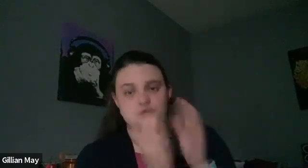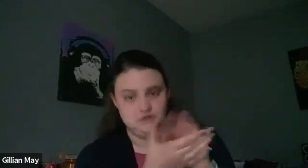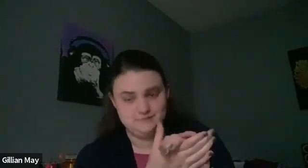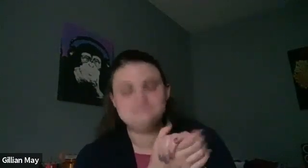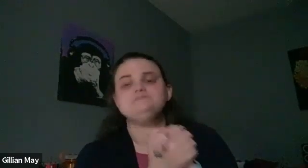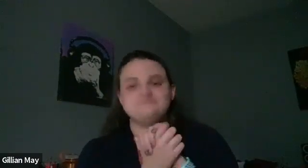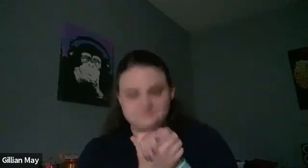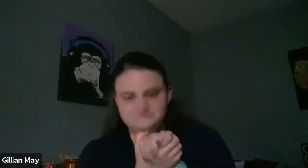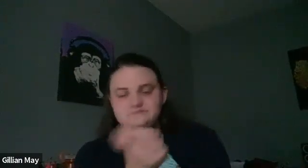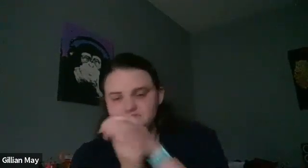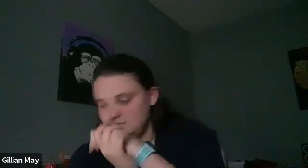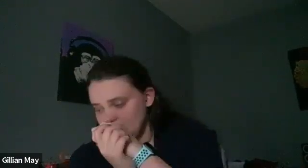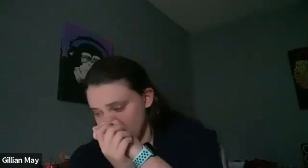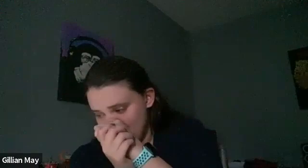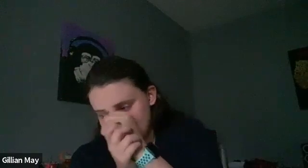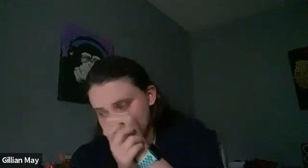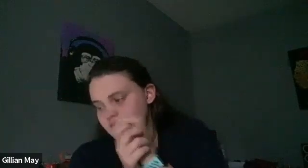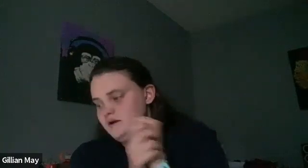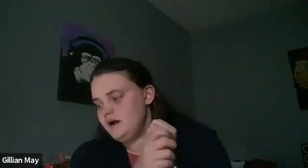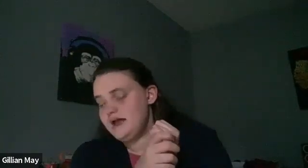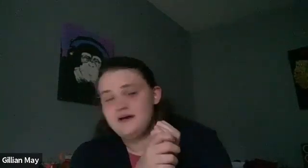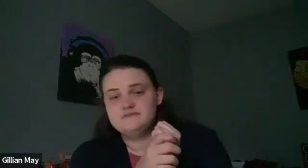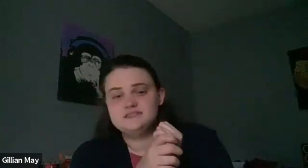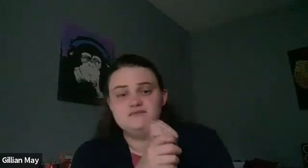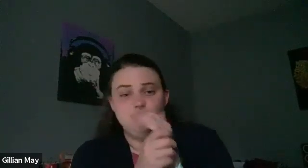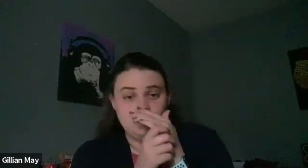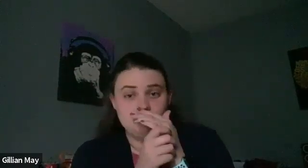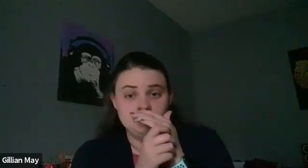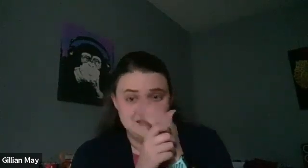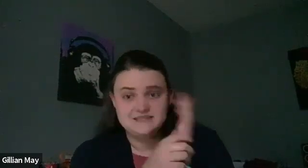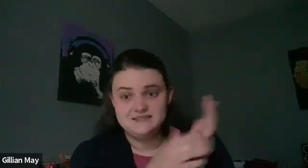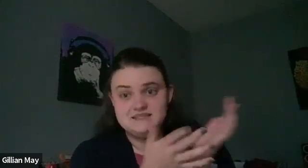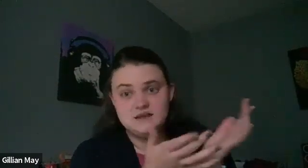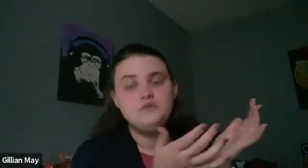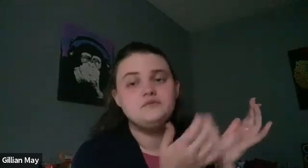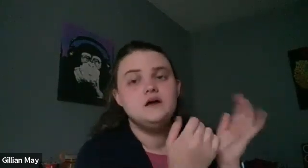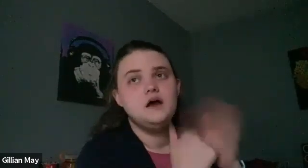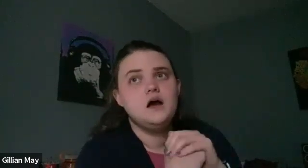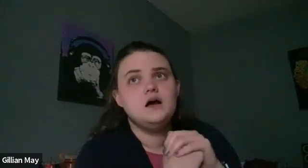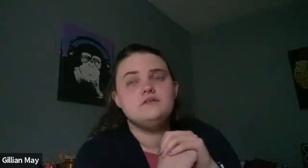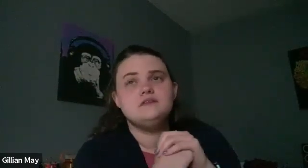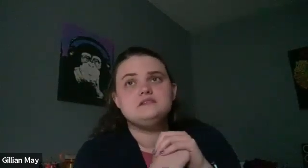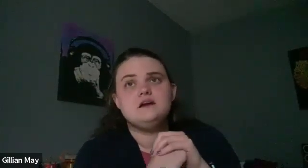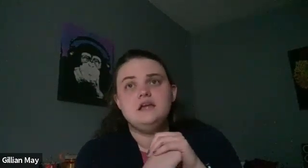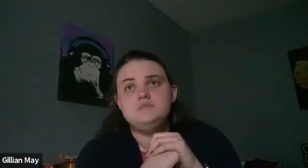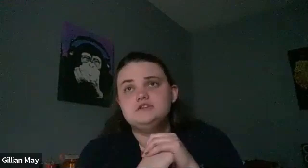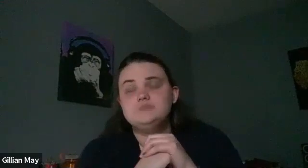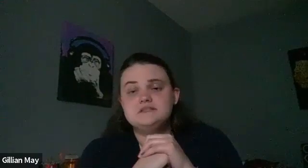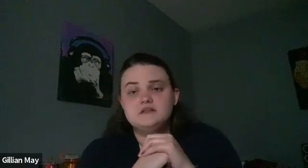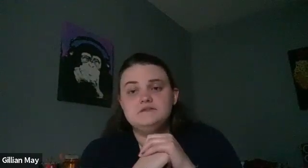Cheeseburger. And then I have the sign for meat itself. This sign can be used basically for